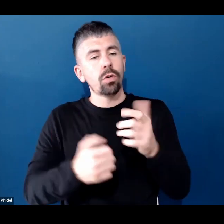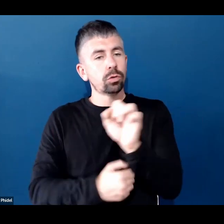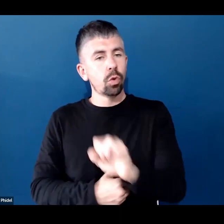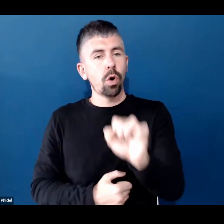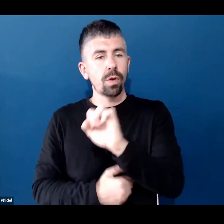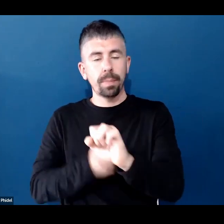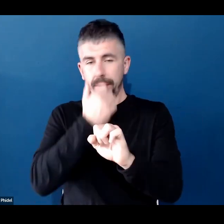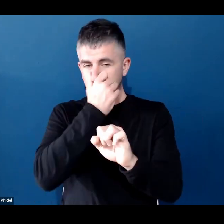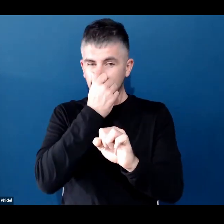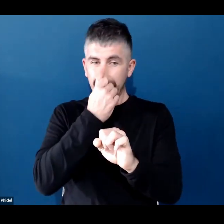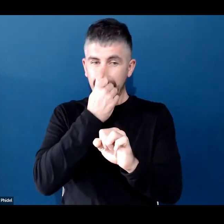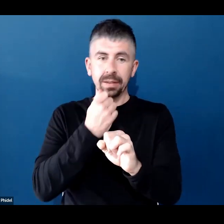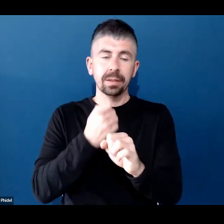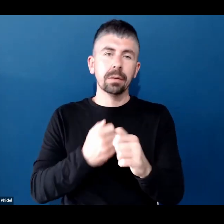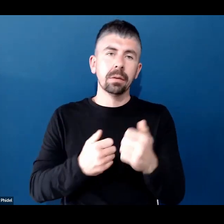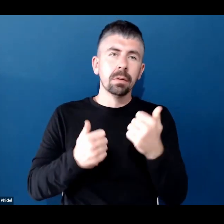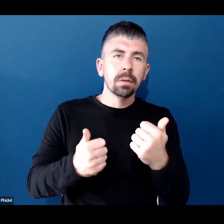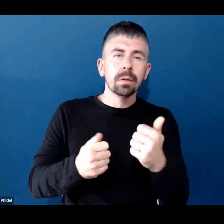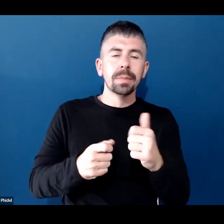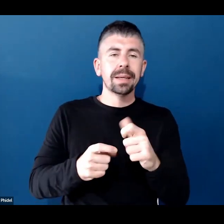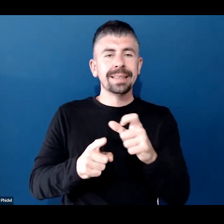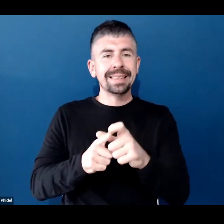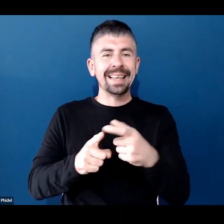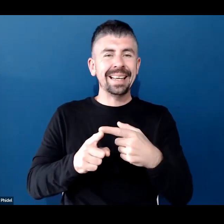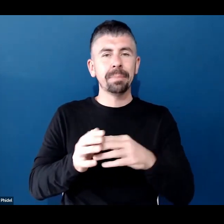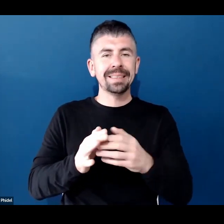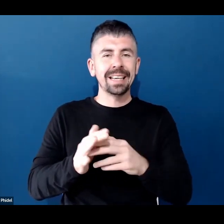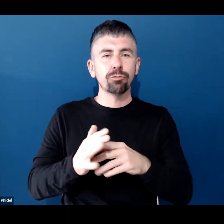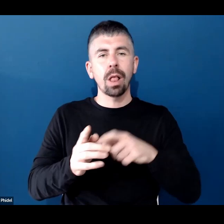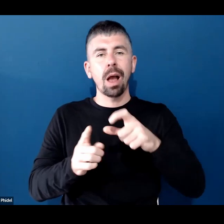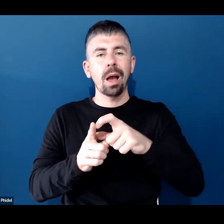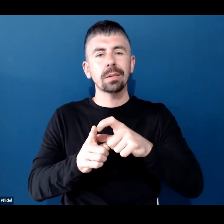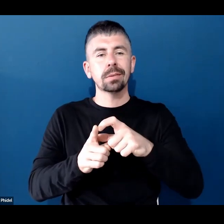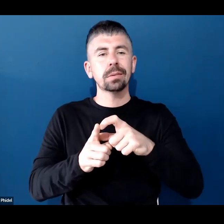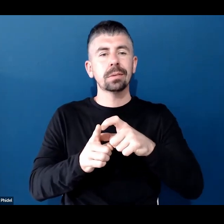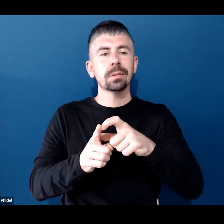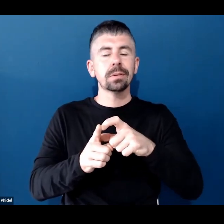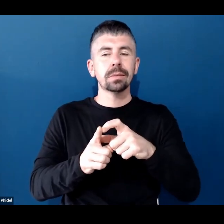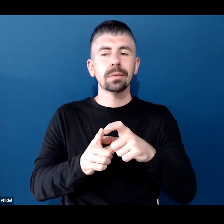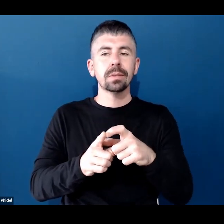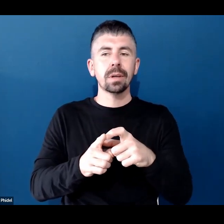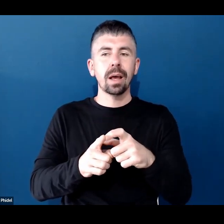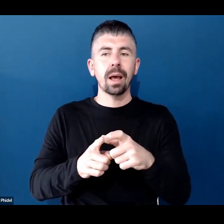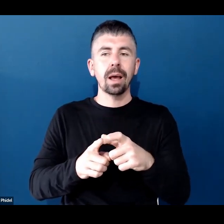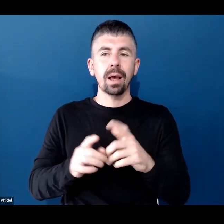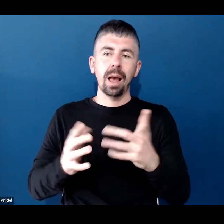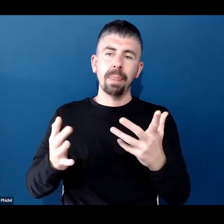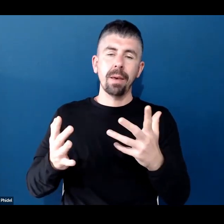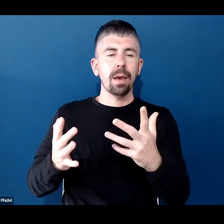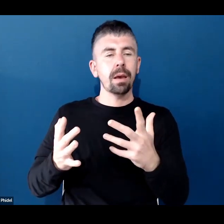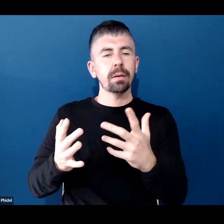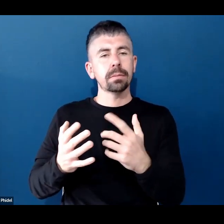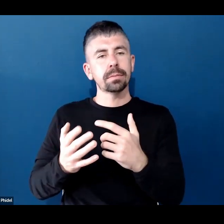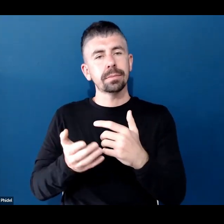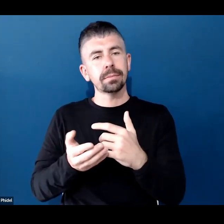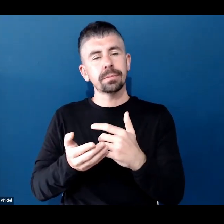gradually dematerialized without looking at all the pollutive industries we've been exporting to the global south.